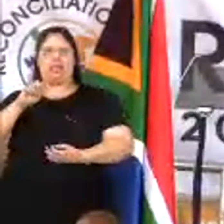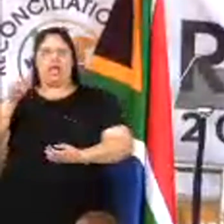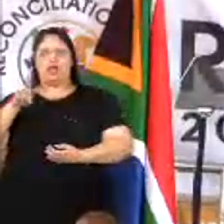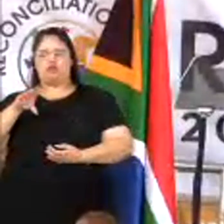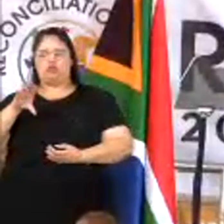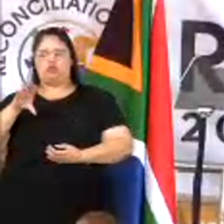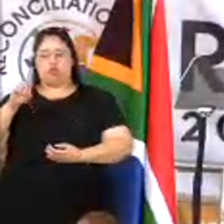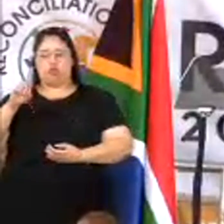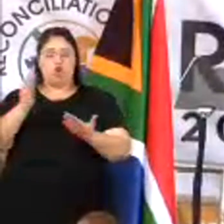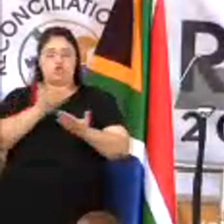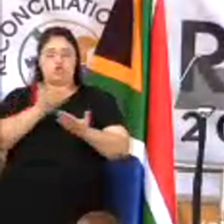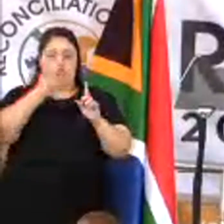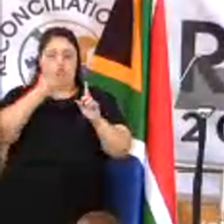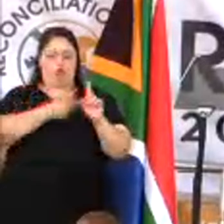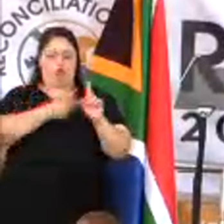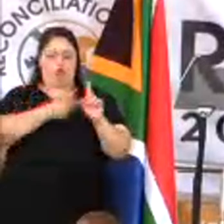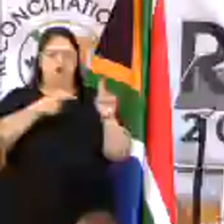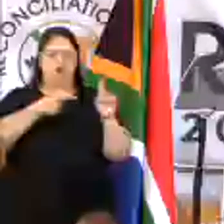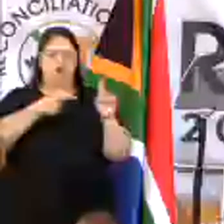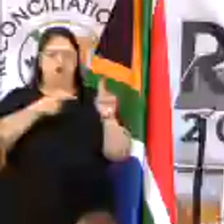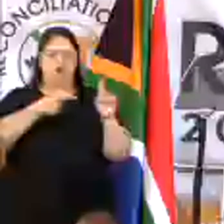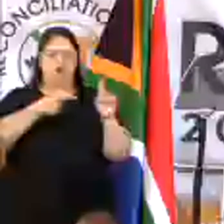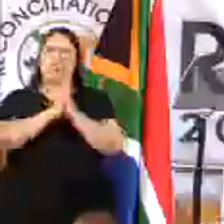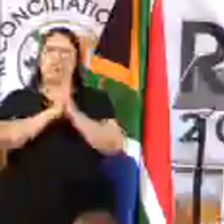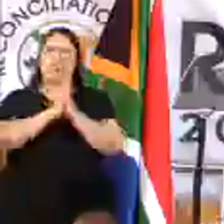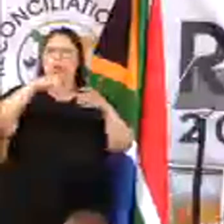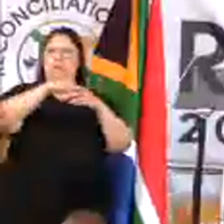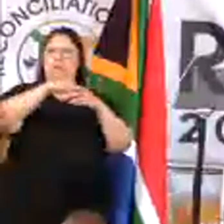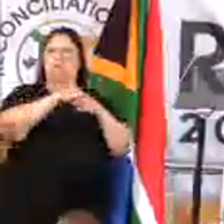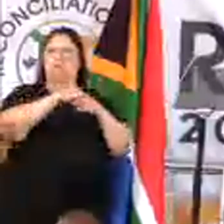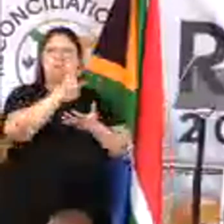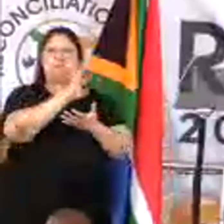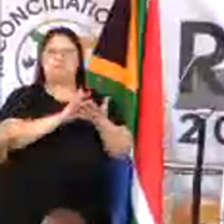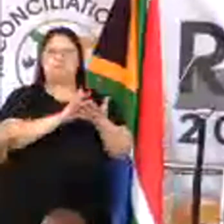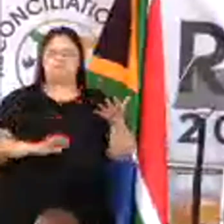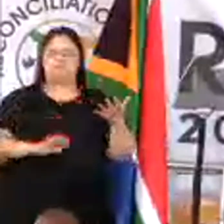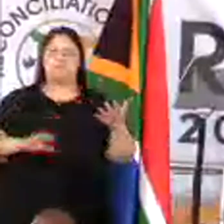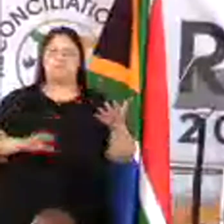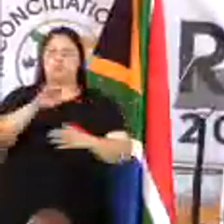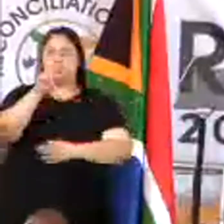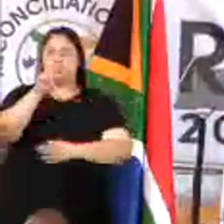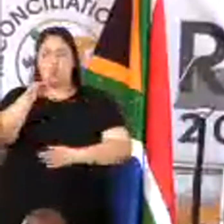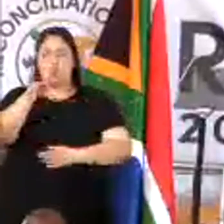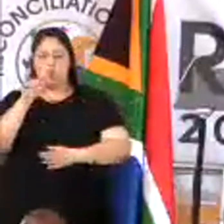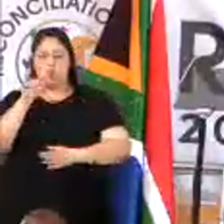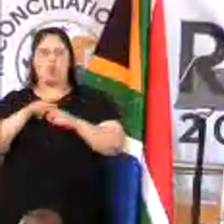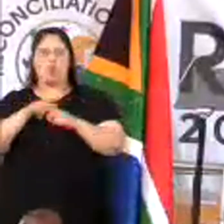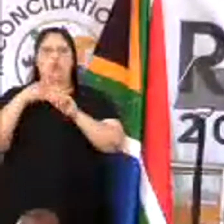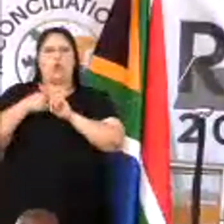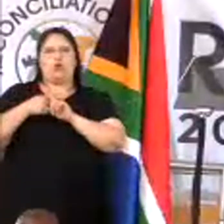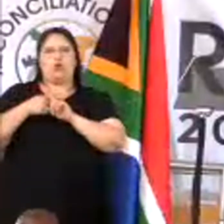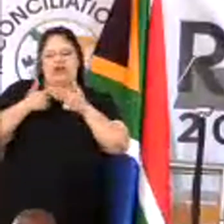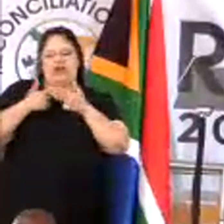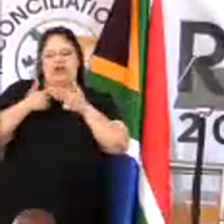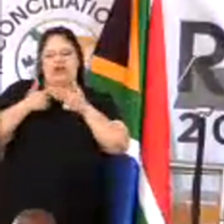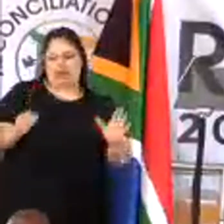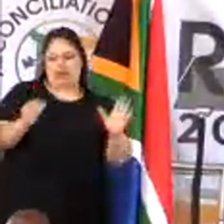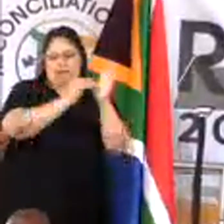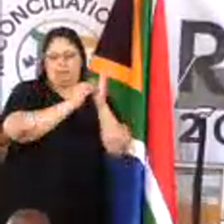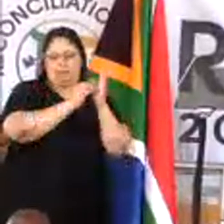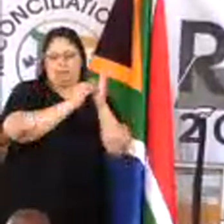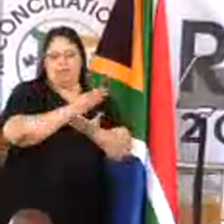song with an appealing prayer in both isiZulu and isiXhosa languages. He